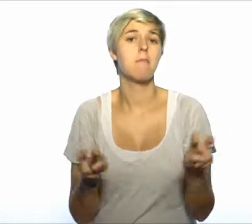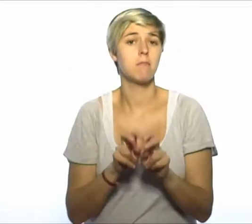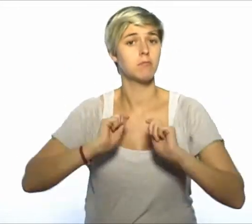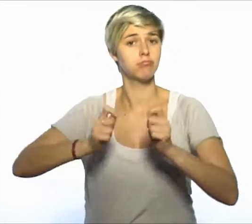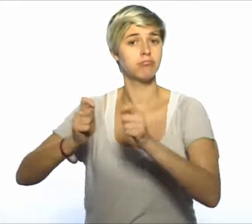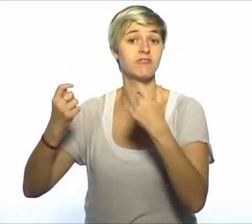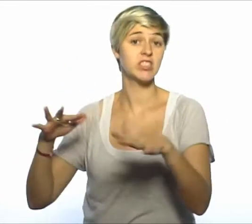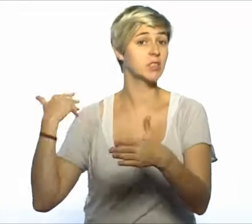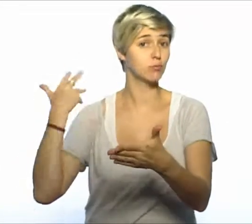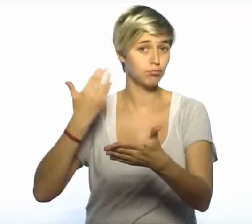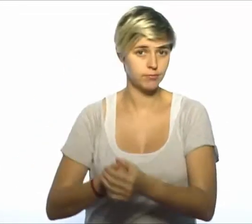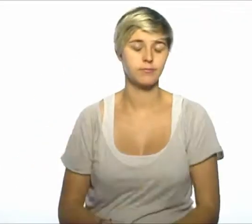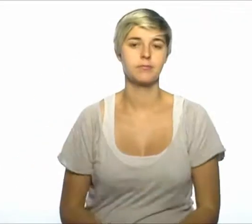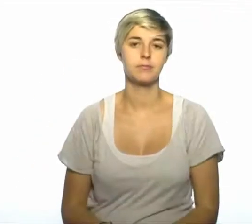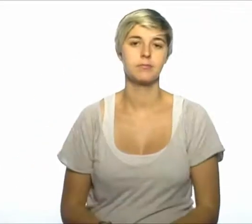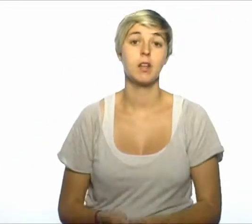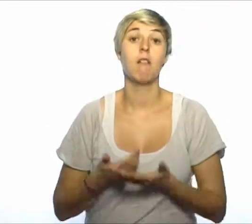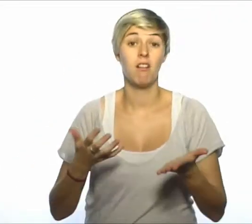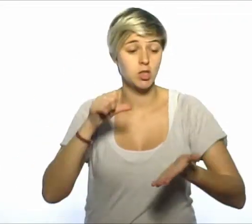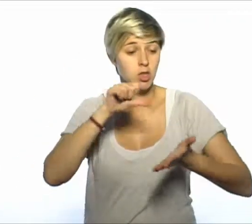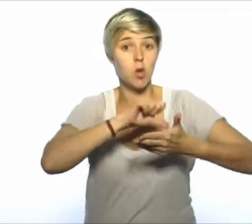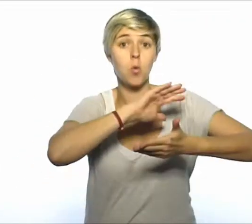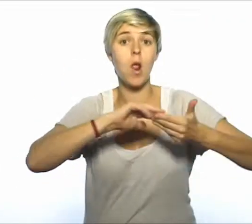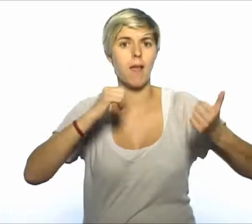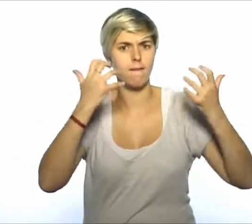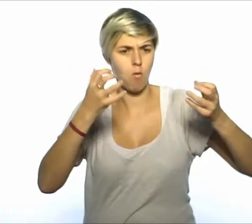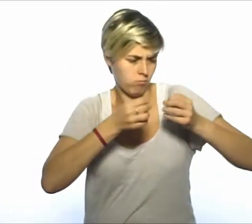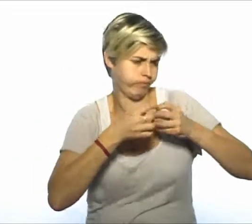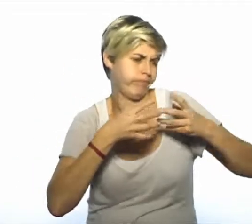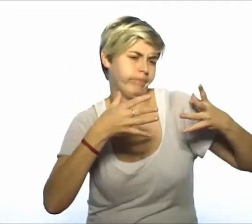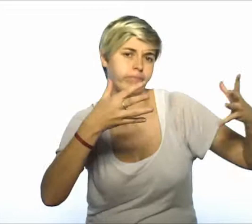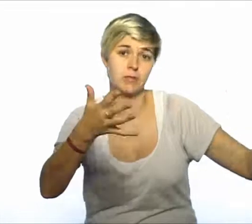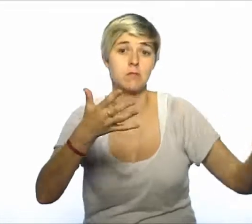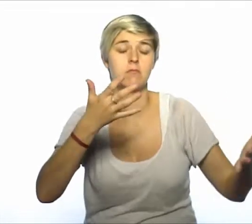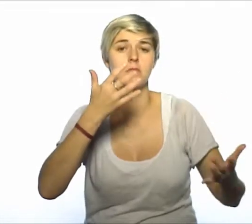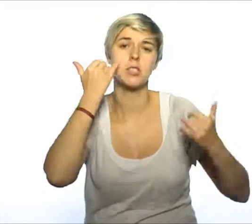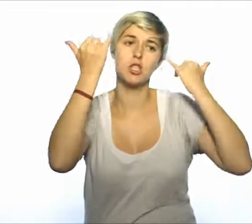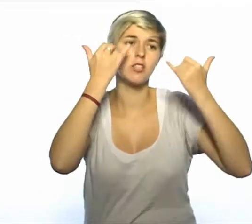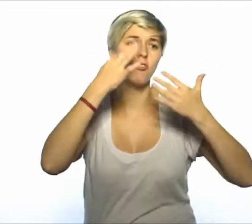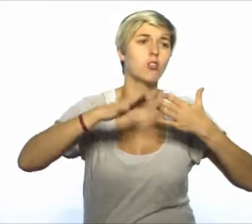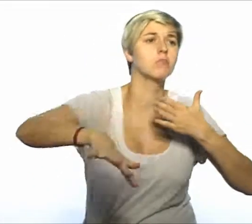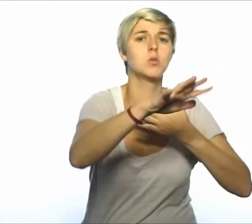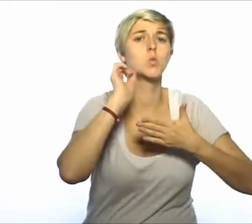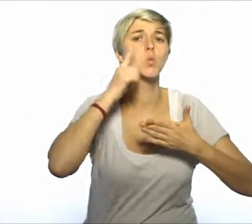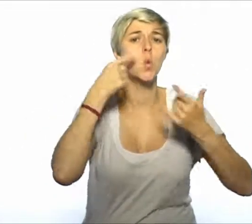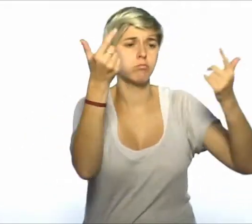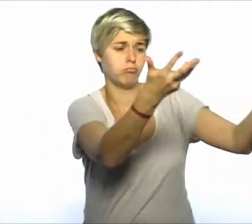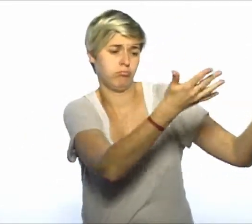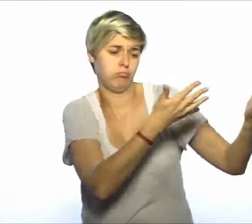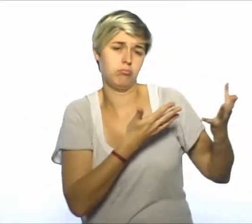300 interpreters who are now certified. As we want the relay center to grow, and according to what we know about the number of